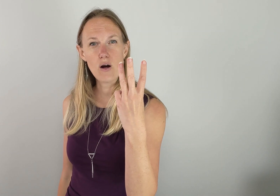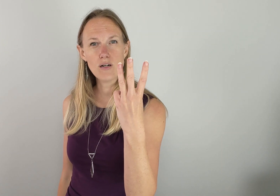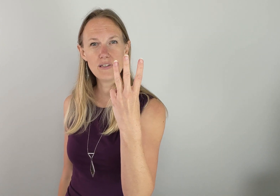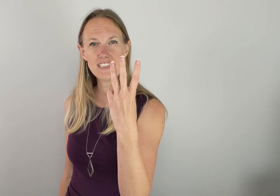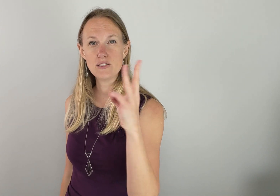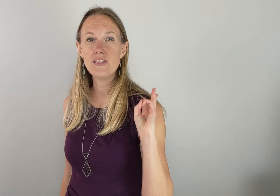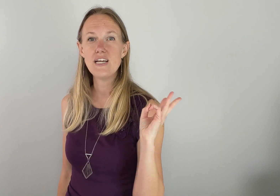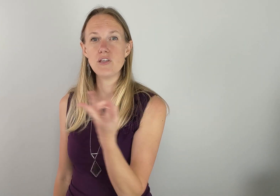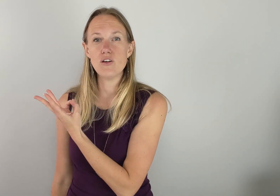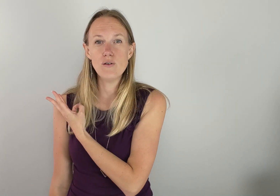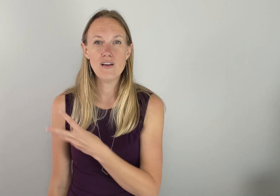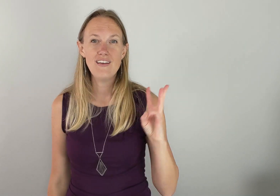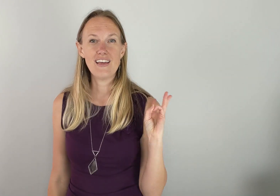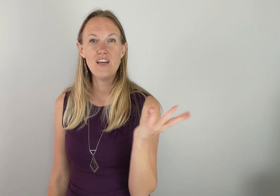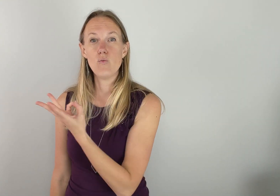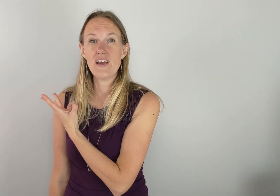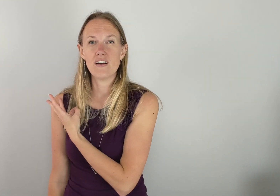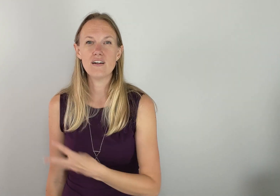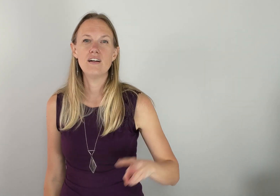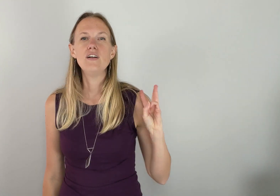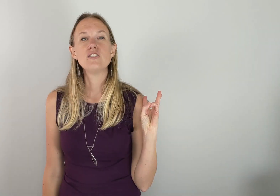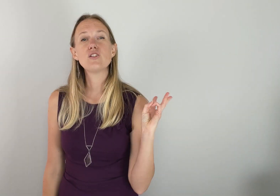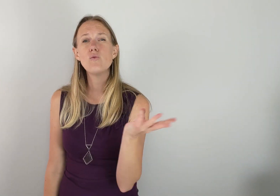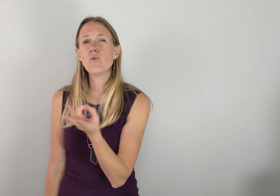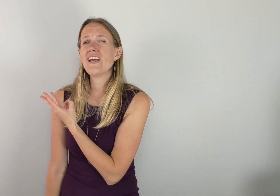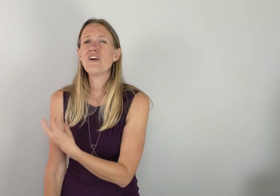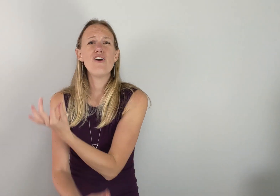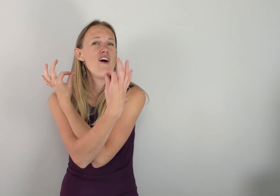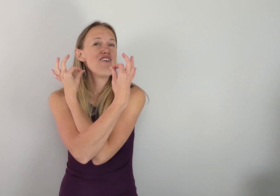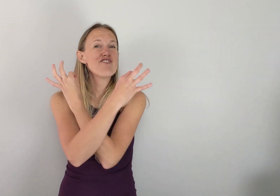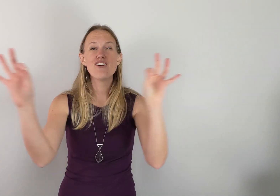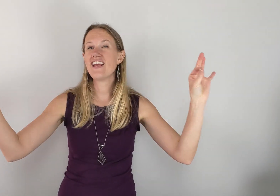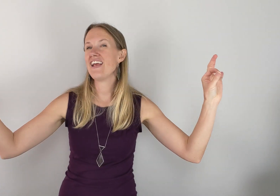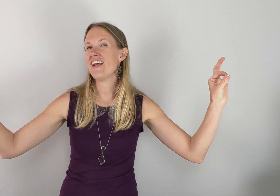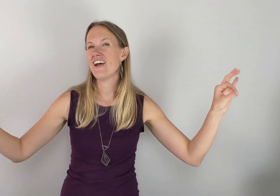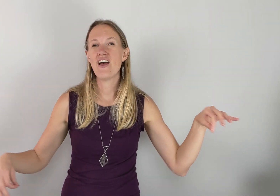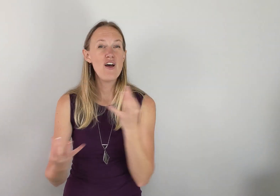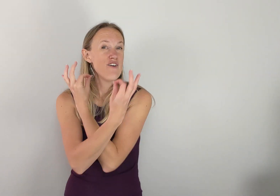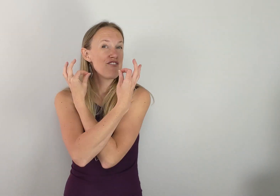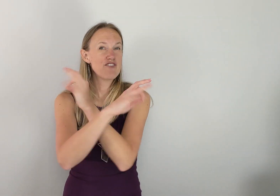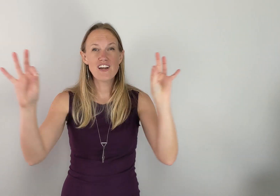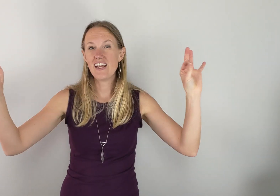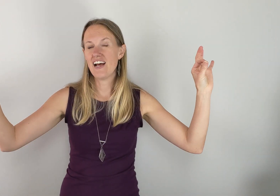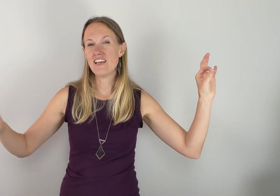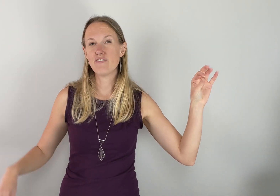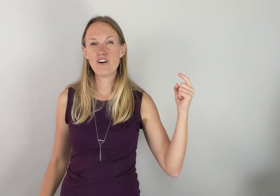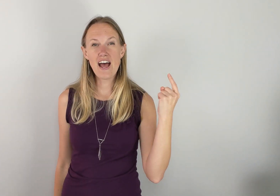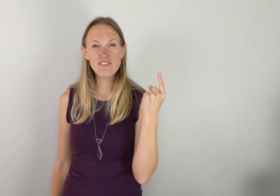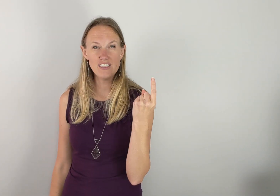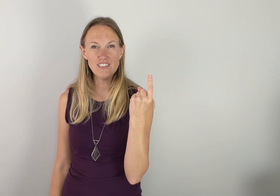our, but it's just with a W. Okay, we're. So we're free, free, and then forever. So for